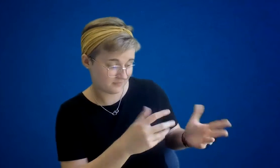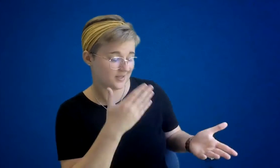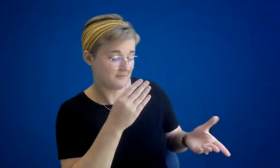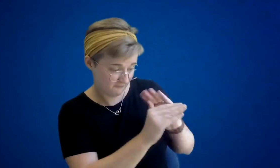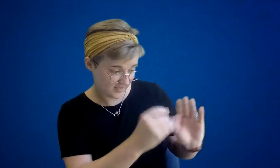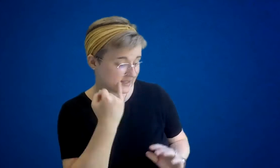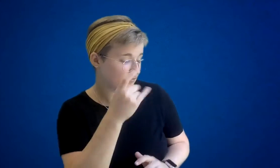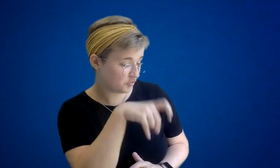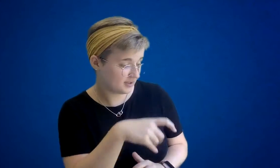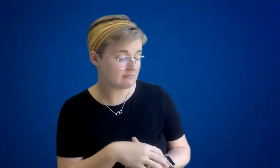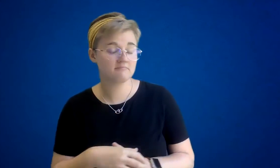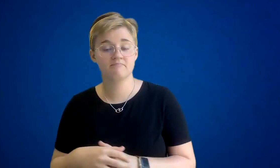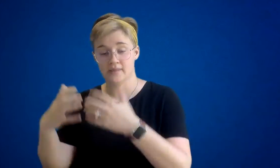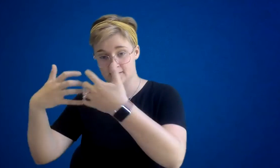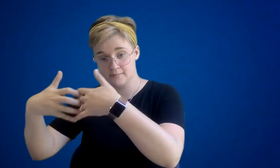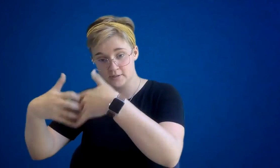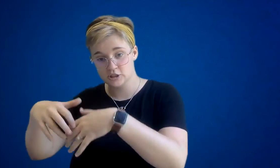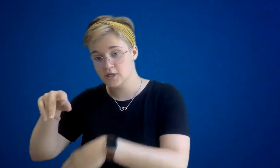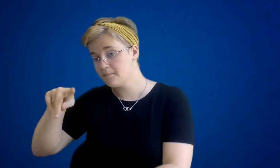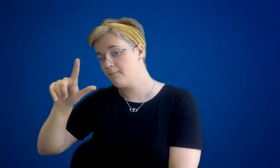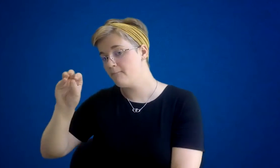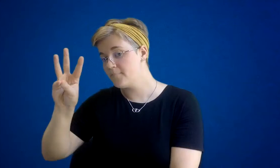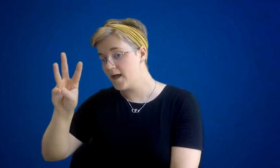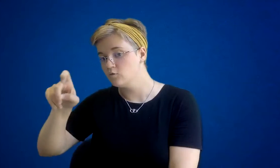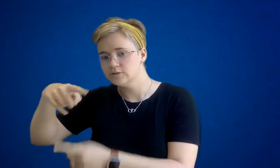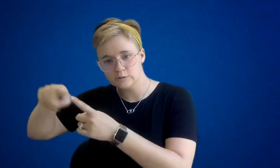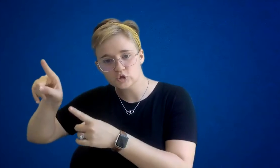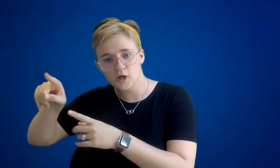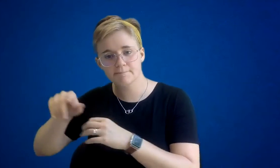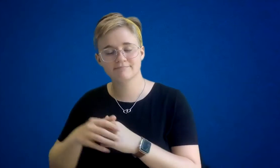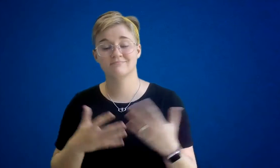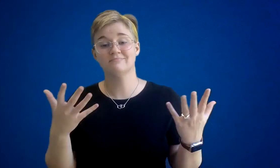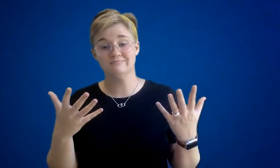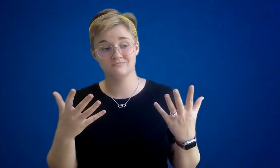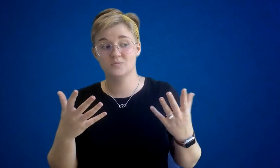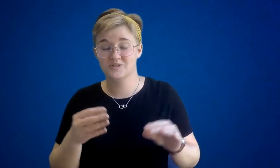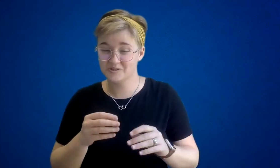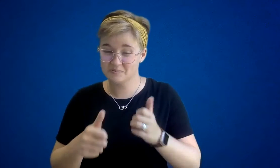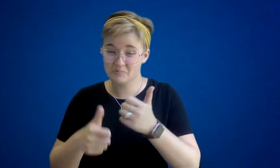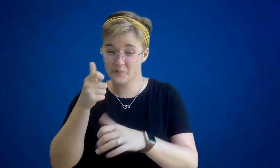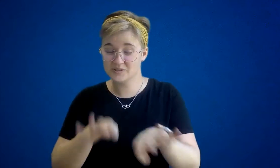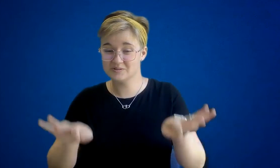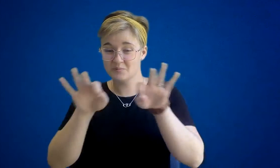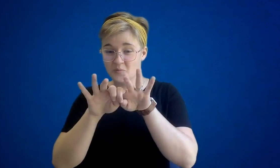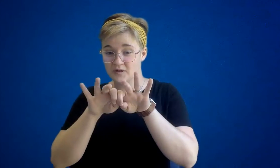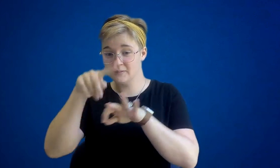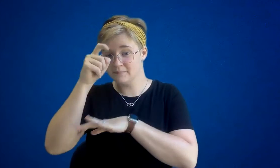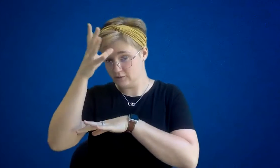sharpened. But most important, because Grandfather's old mare had died last winter,